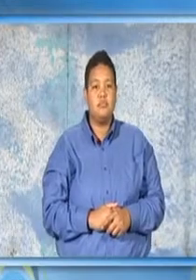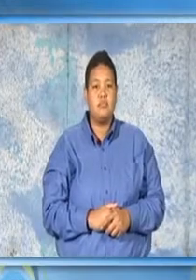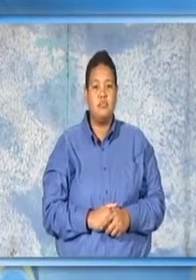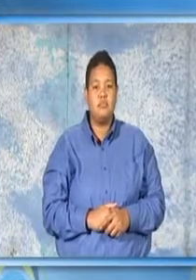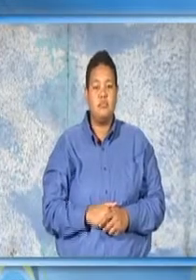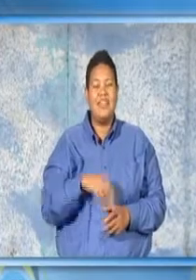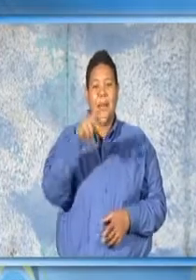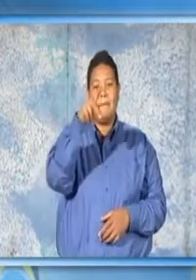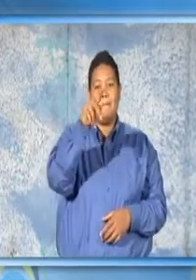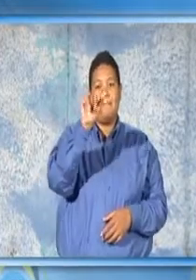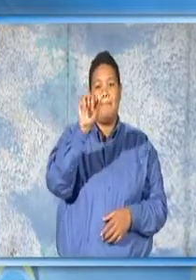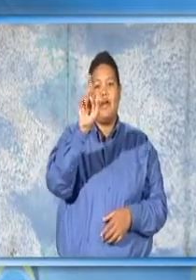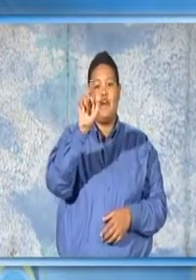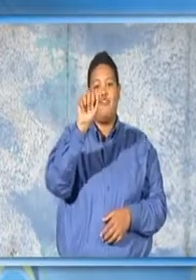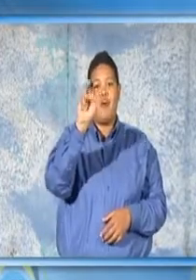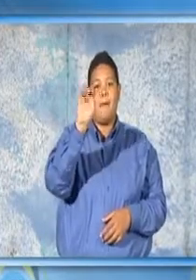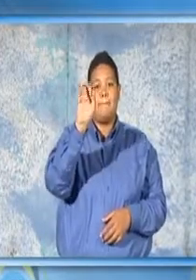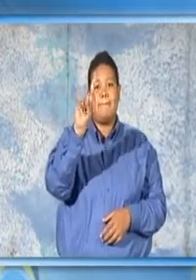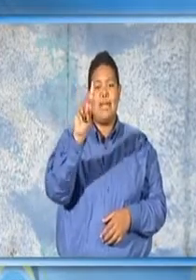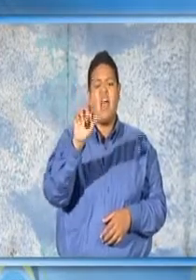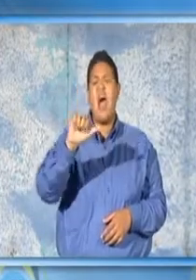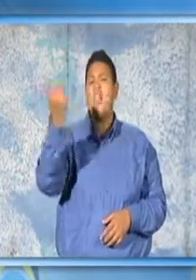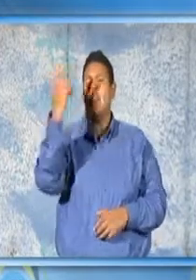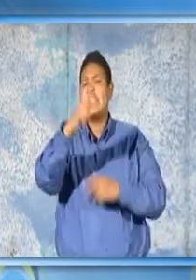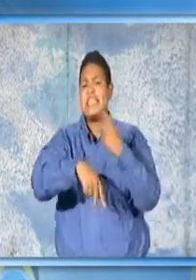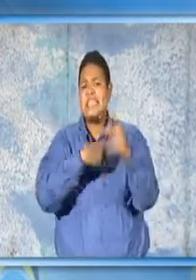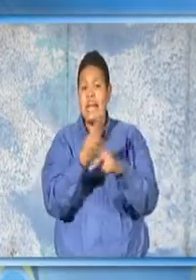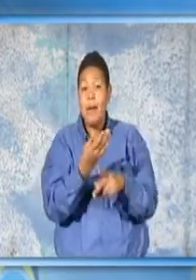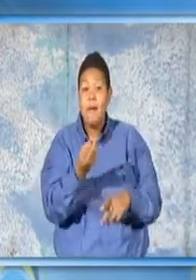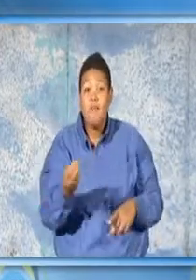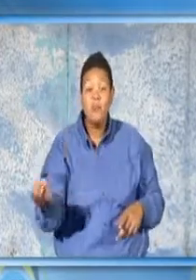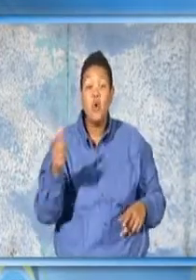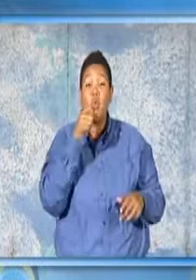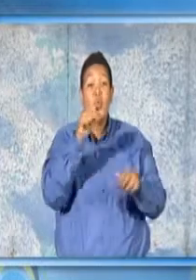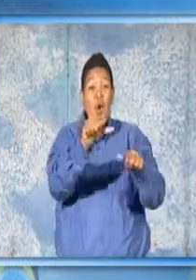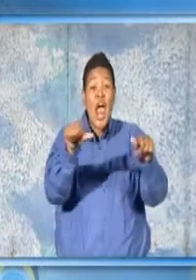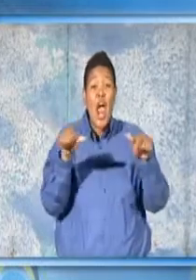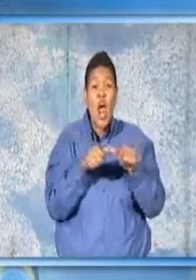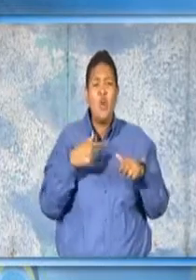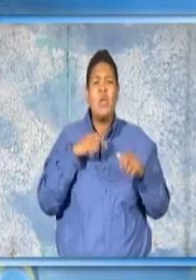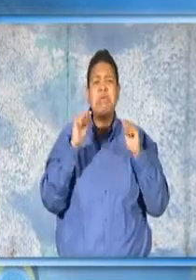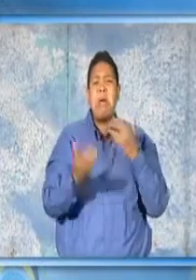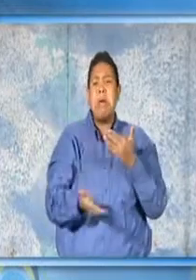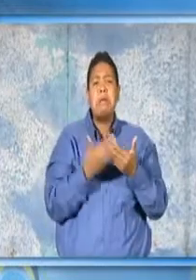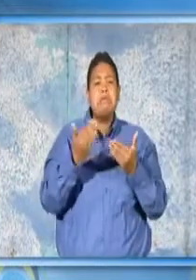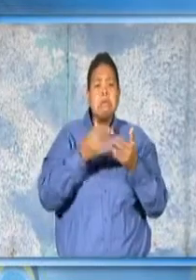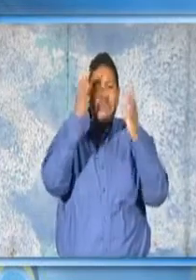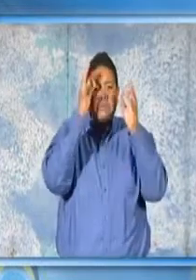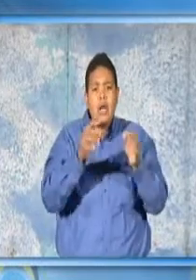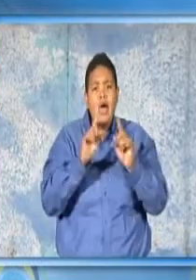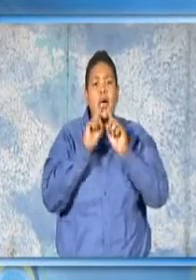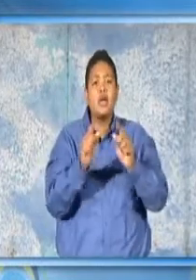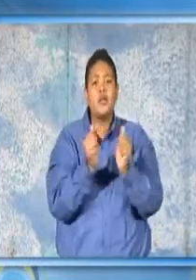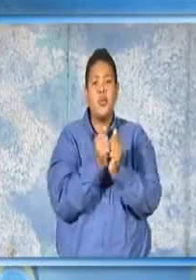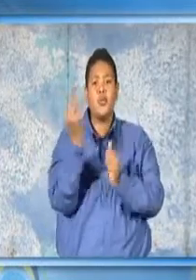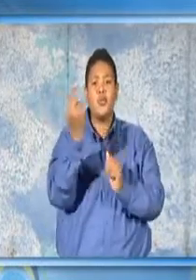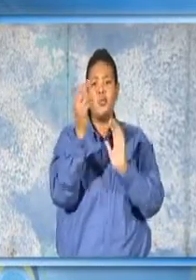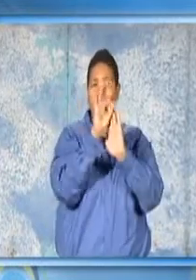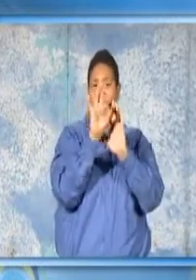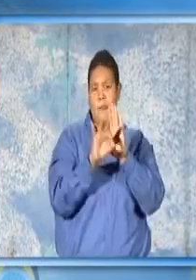The pyramid is another type of solid object whose surface area we can easily determine with the use of